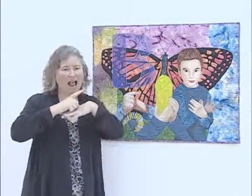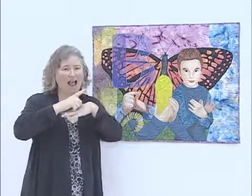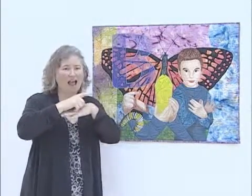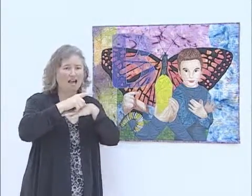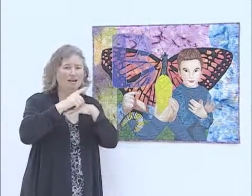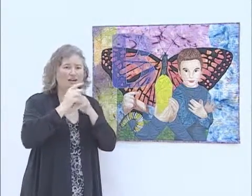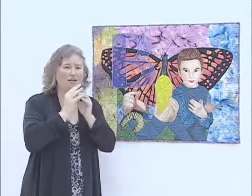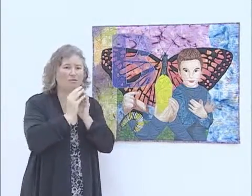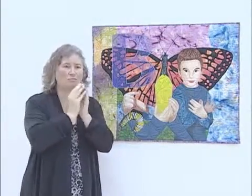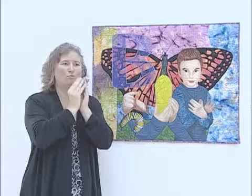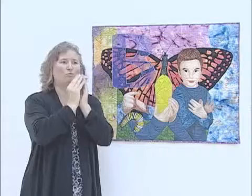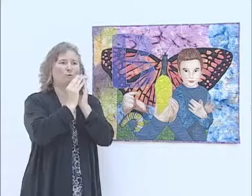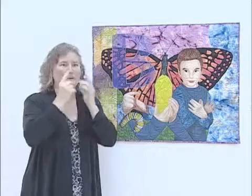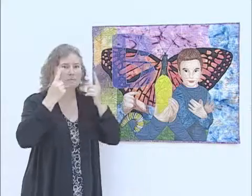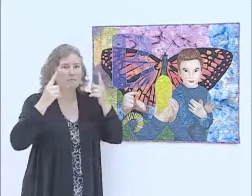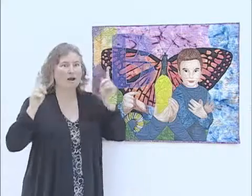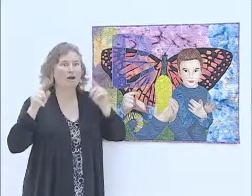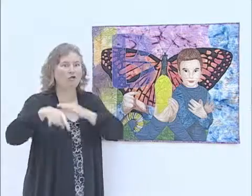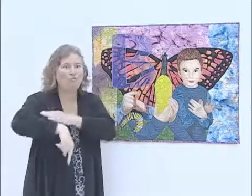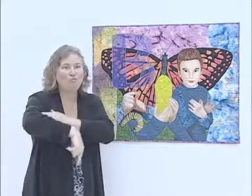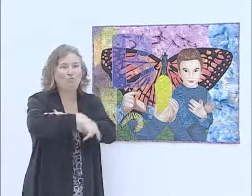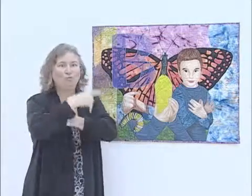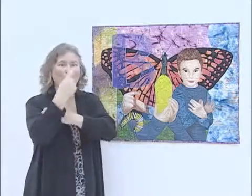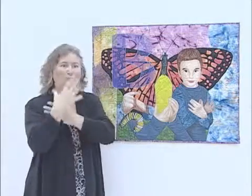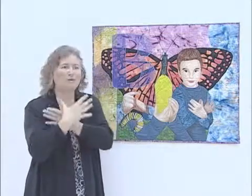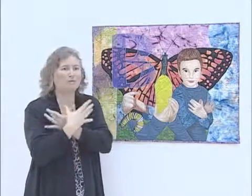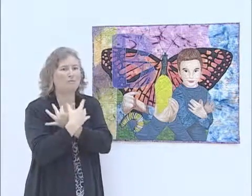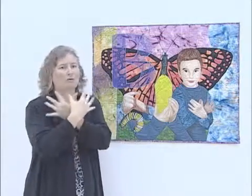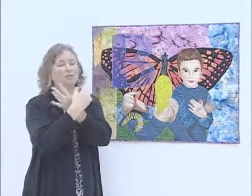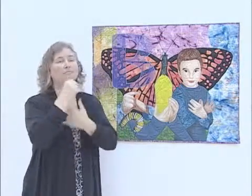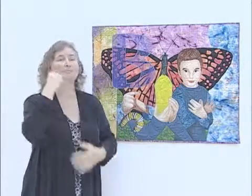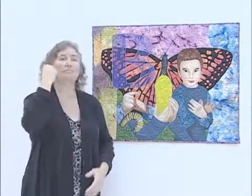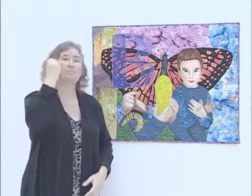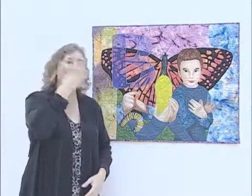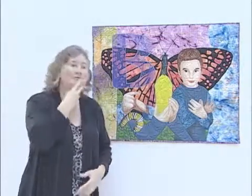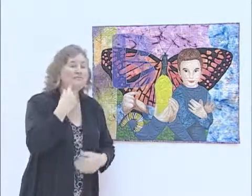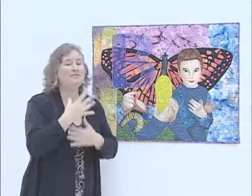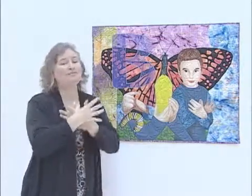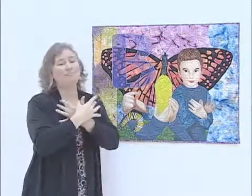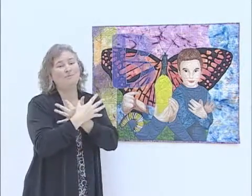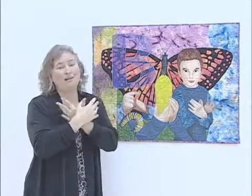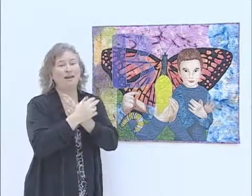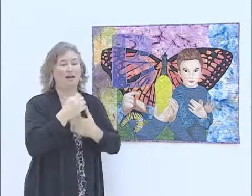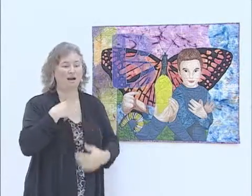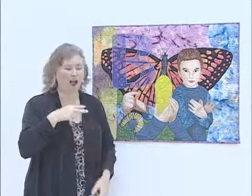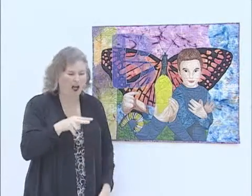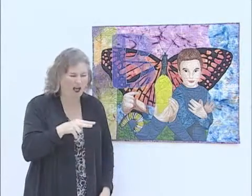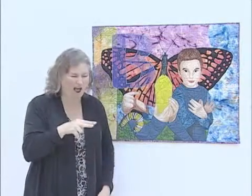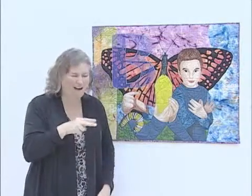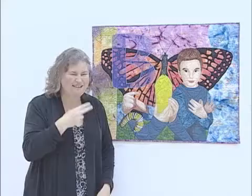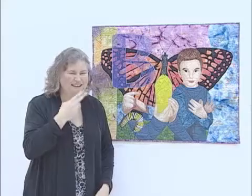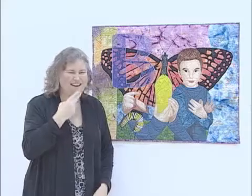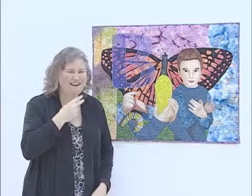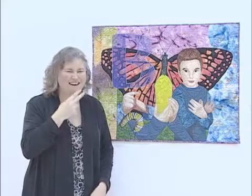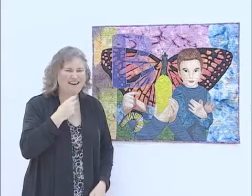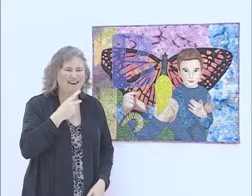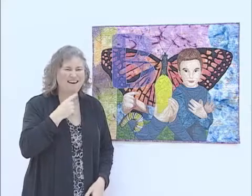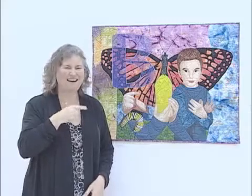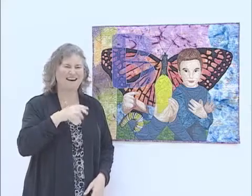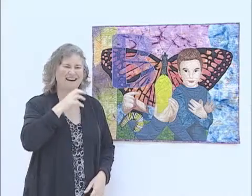and he signed, a caterpillar growing, coming out of a cocoon, becoming a butterfly. It was so adorable.